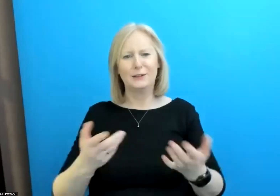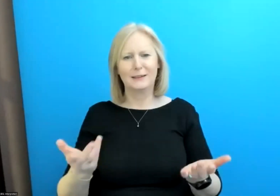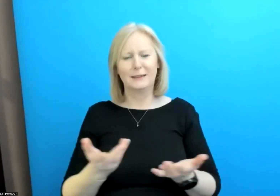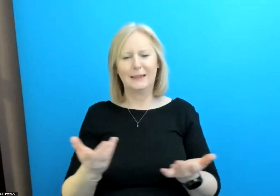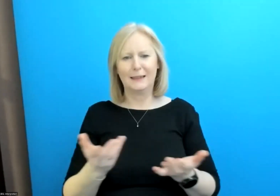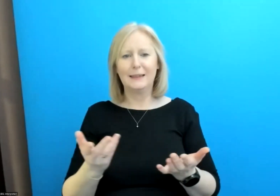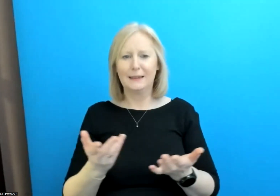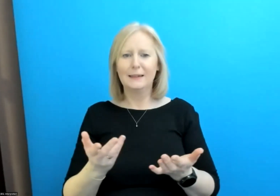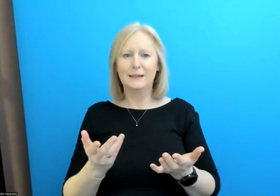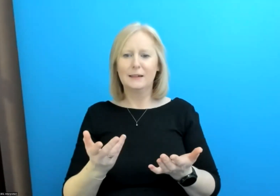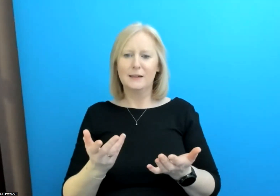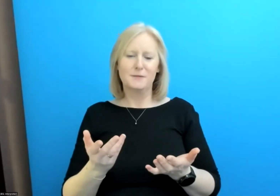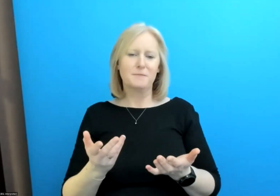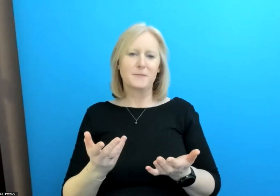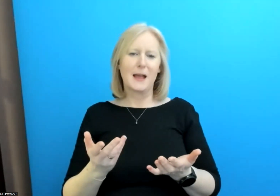For really